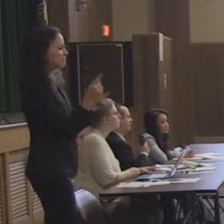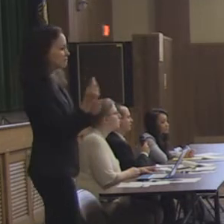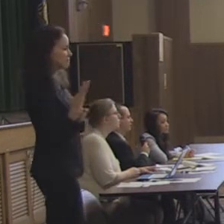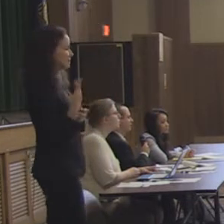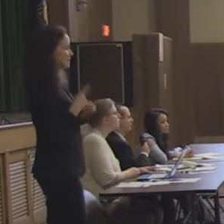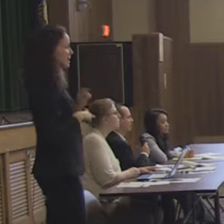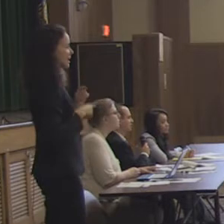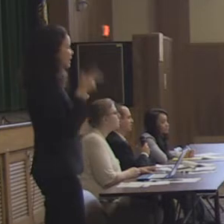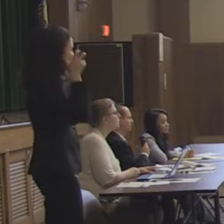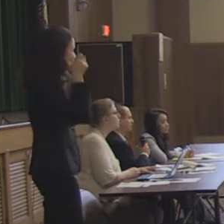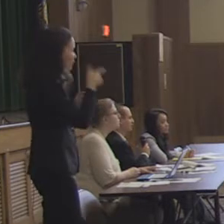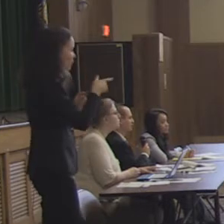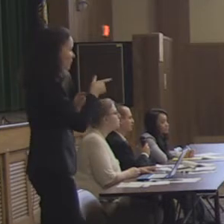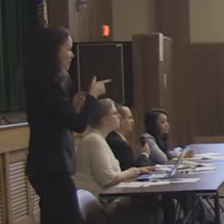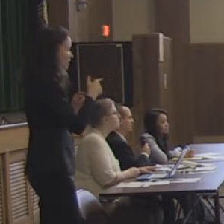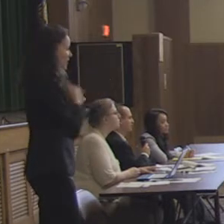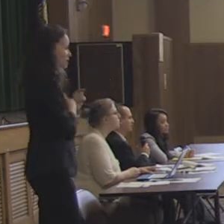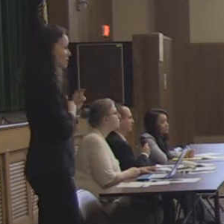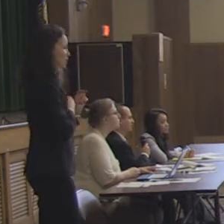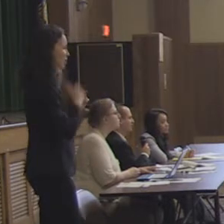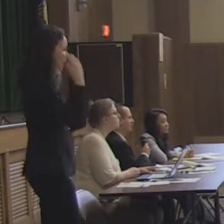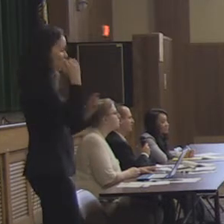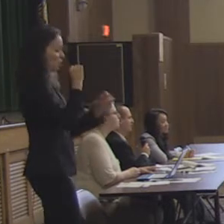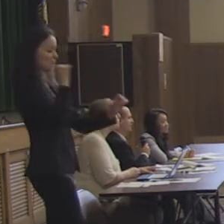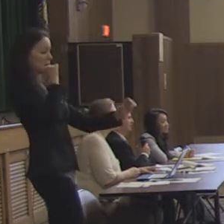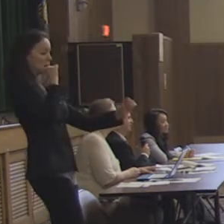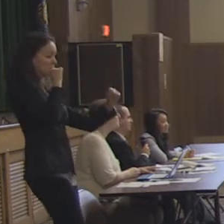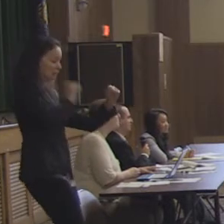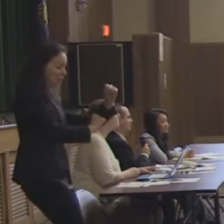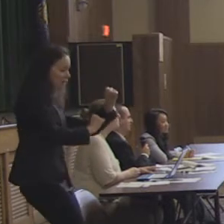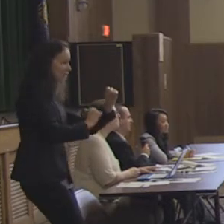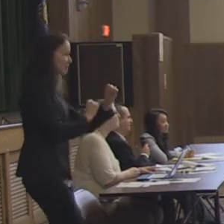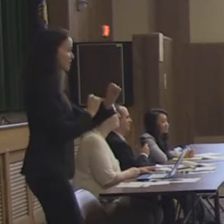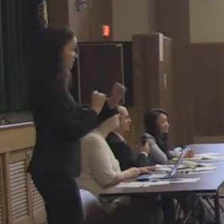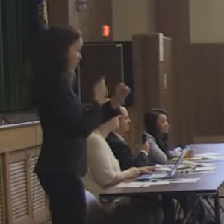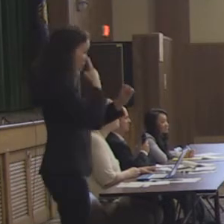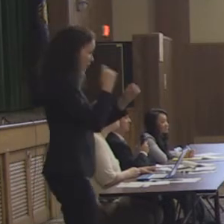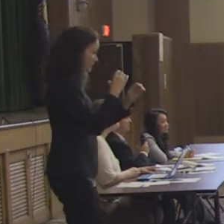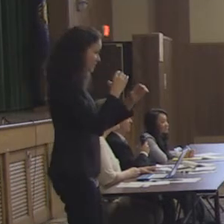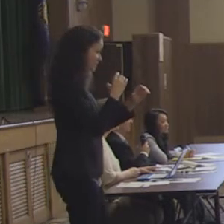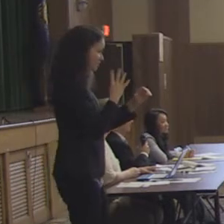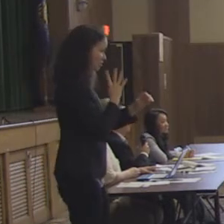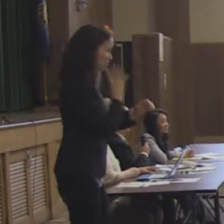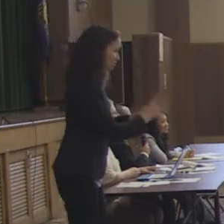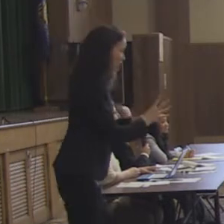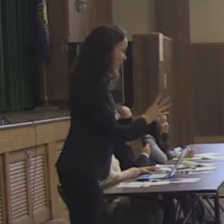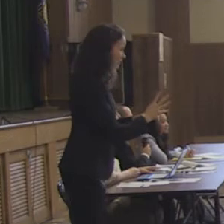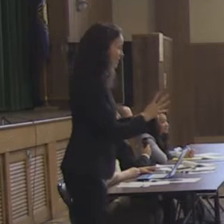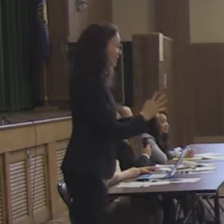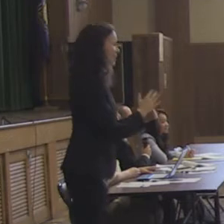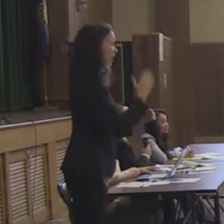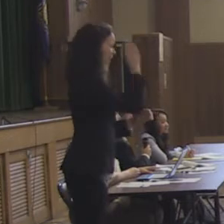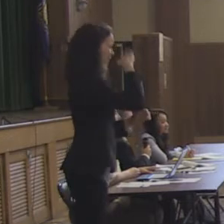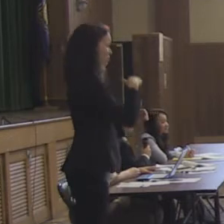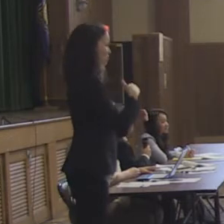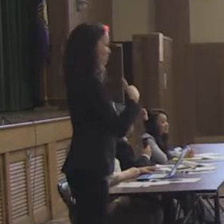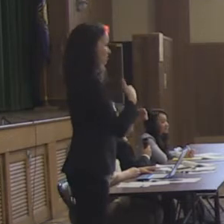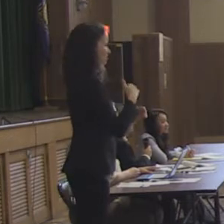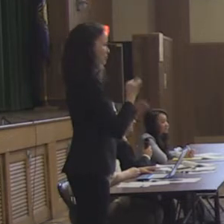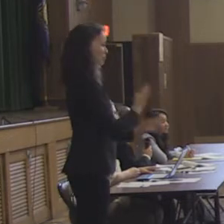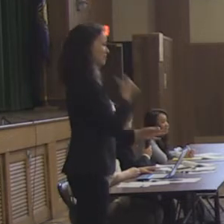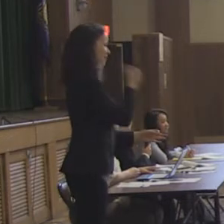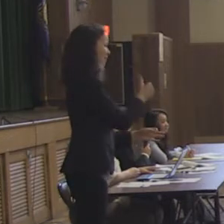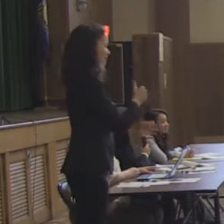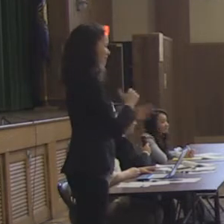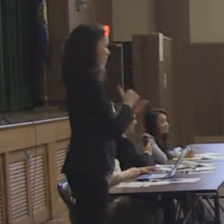microphone too well, and I apologize for it. It's kind of a weird logistical thing today. Yeah, so, and just if we can, I know it's not a great situation, sorry about